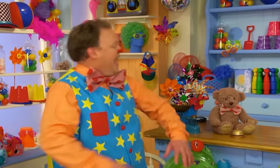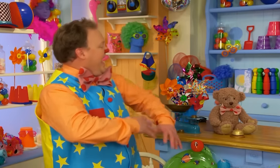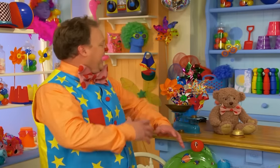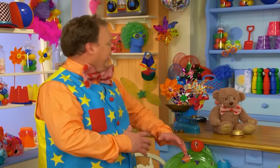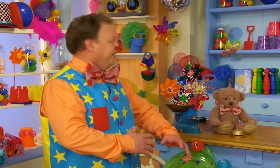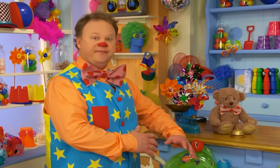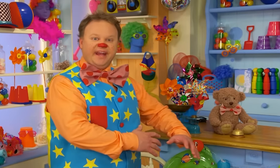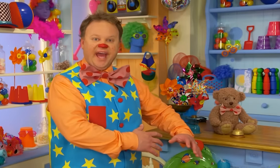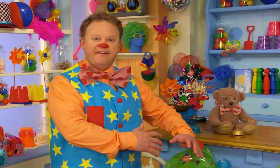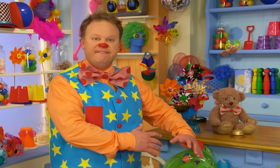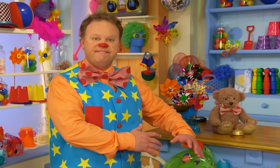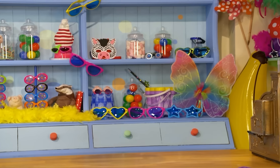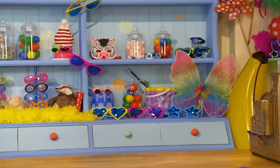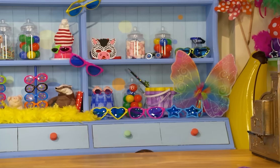Day. Where'd he go?